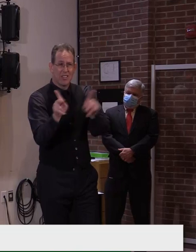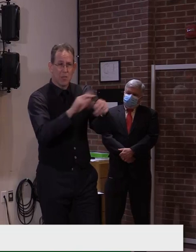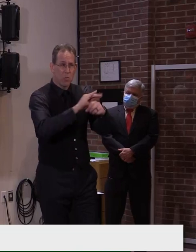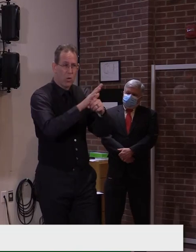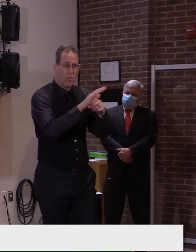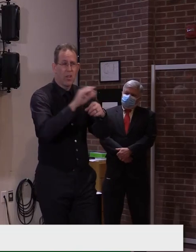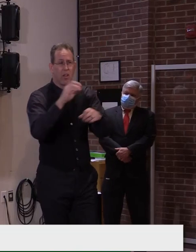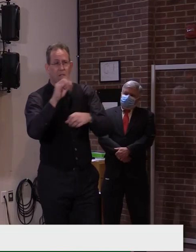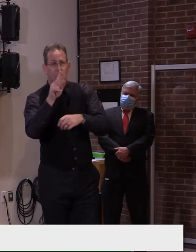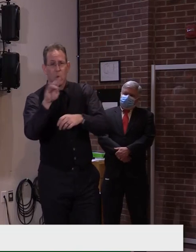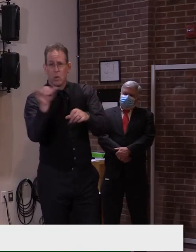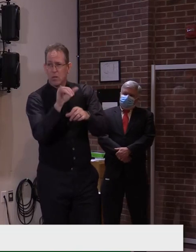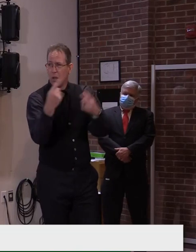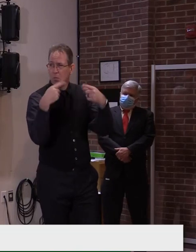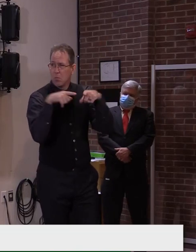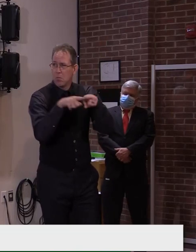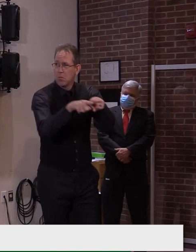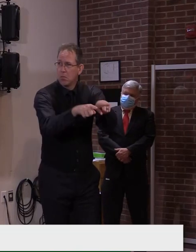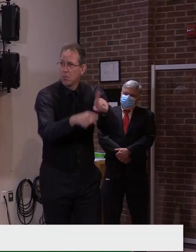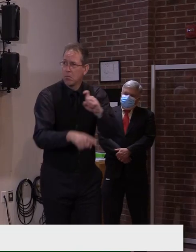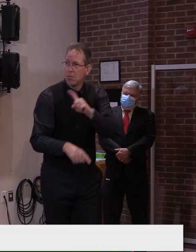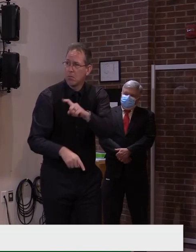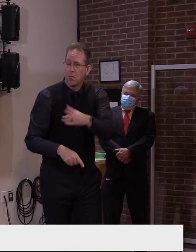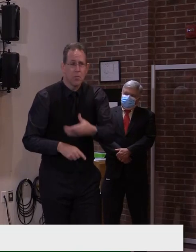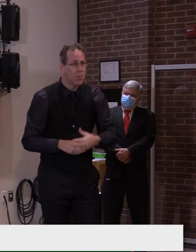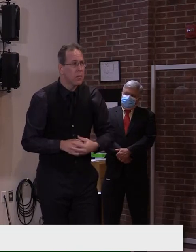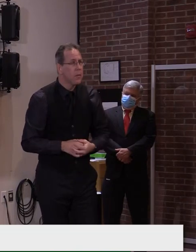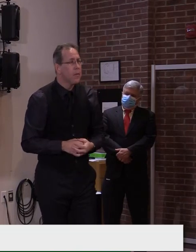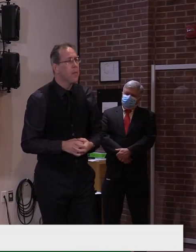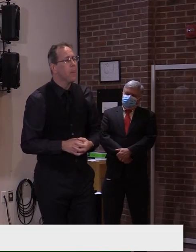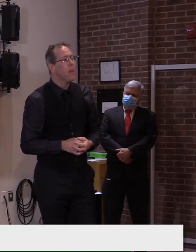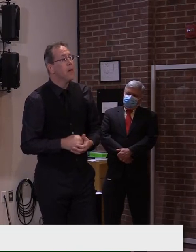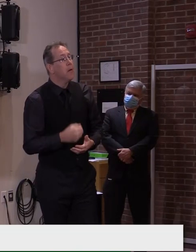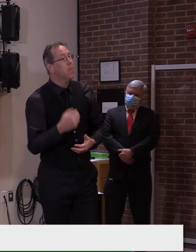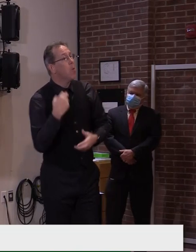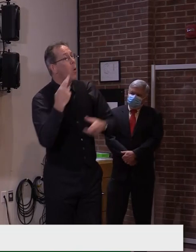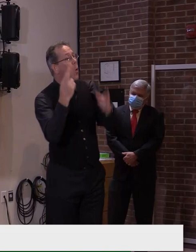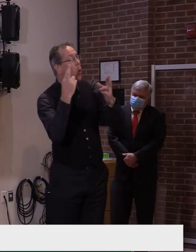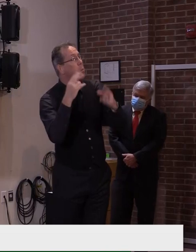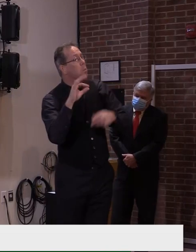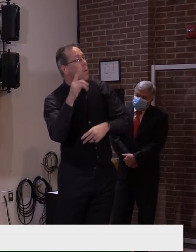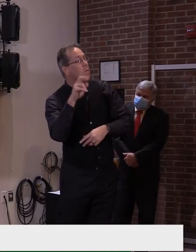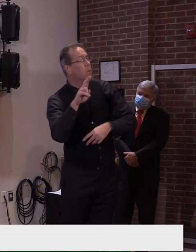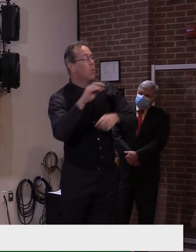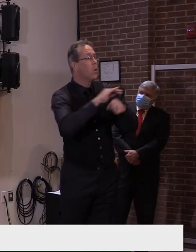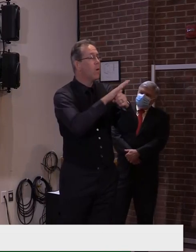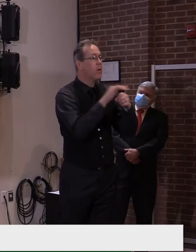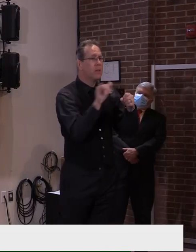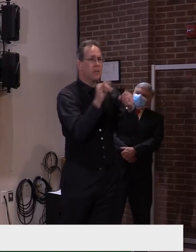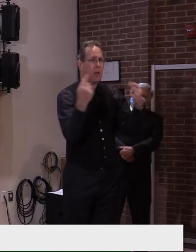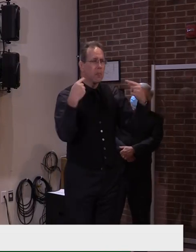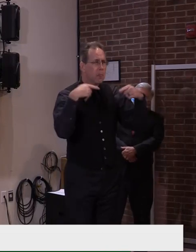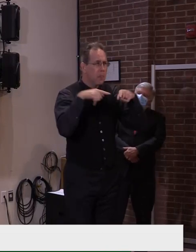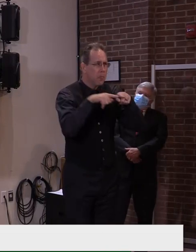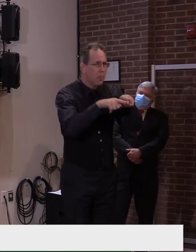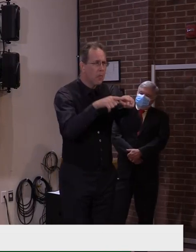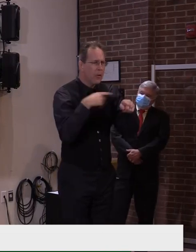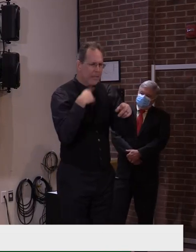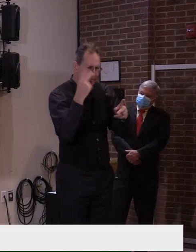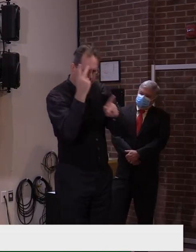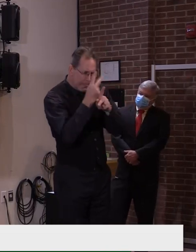because wouldn't that be nice? You know, each year the flu vaccine is made based on a previous